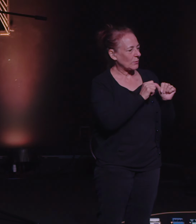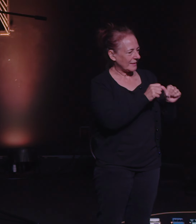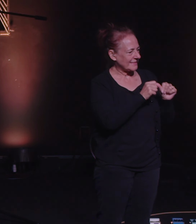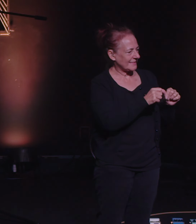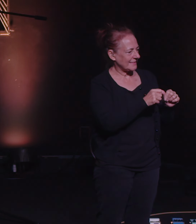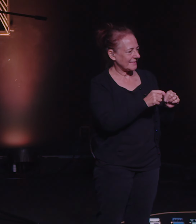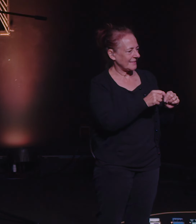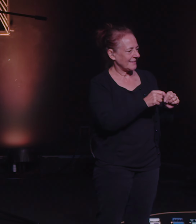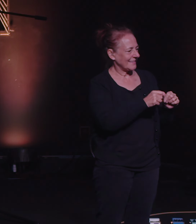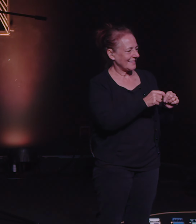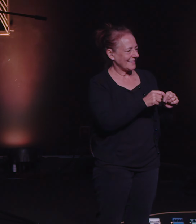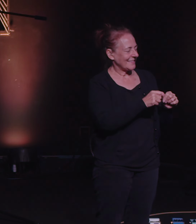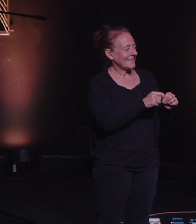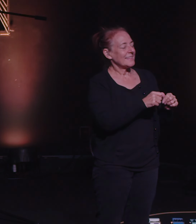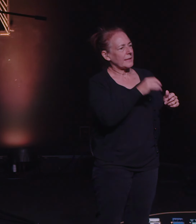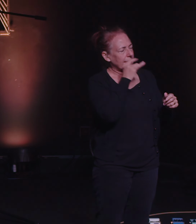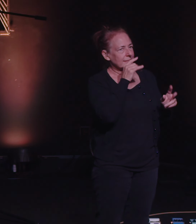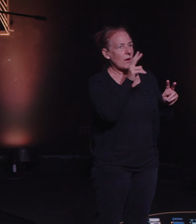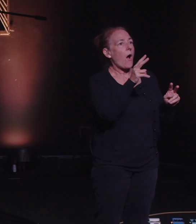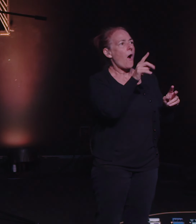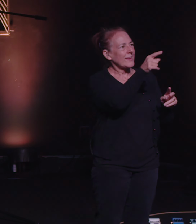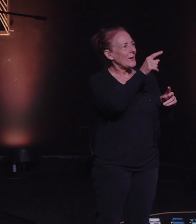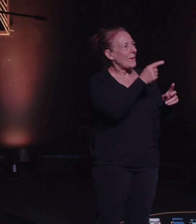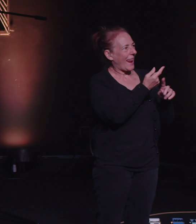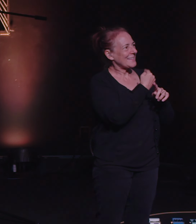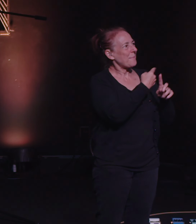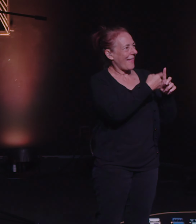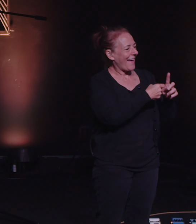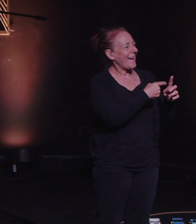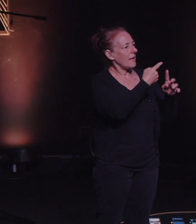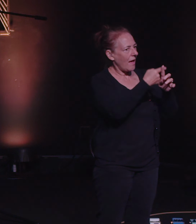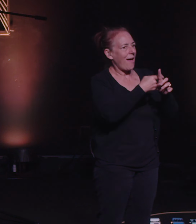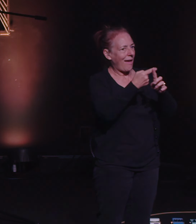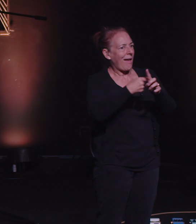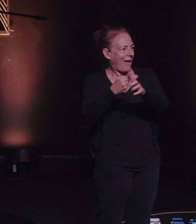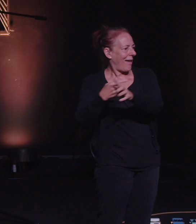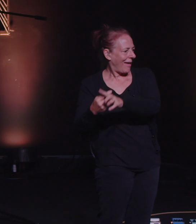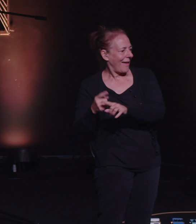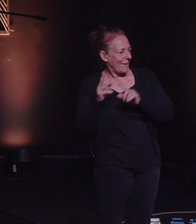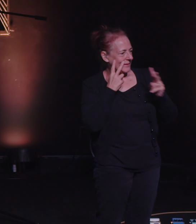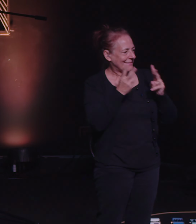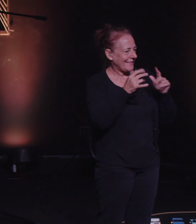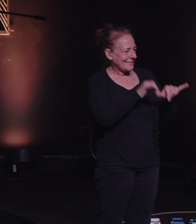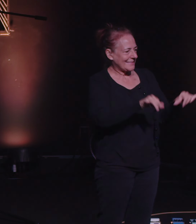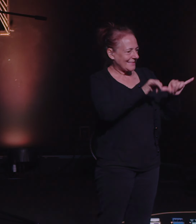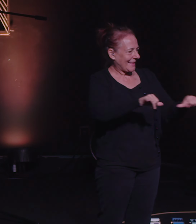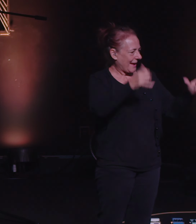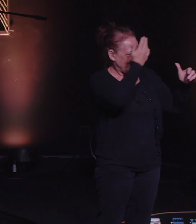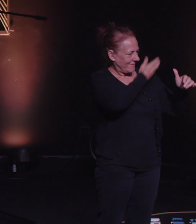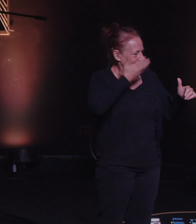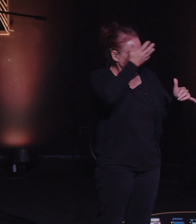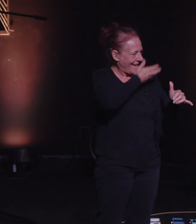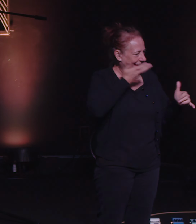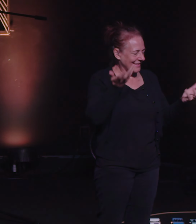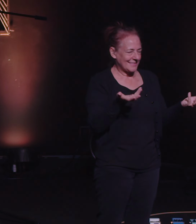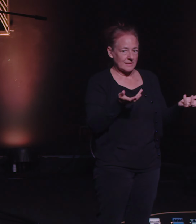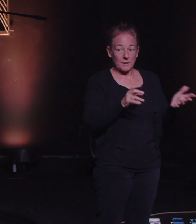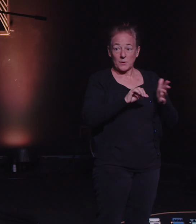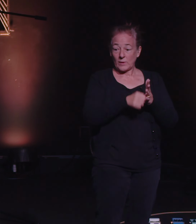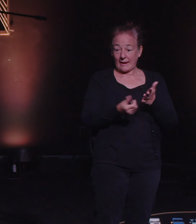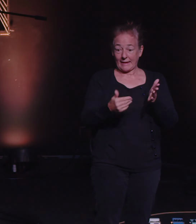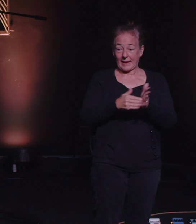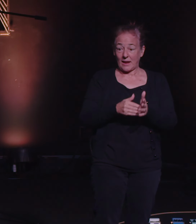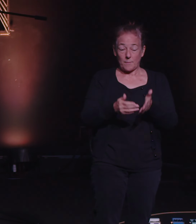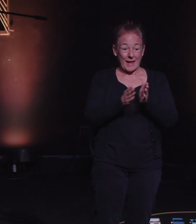consistency back there. We want kids to see familiar faces, and so that's going to help do that. And so what we're going to ask of you, and I'm going to reiterate this at the end, but